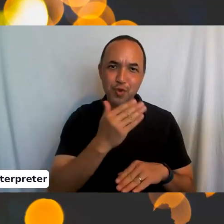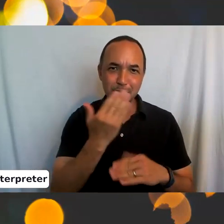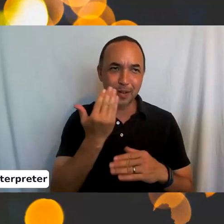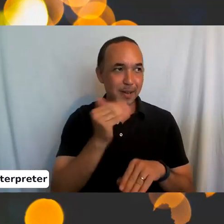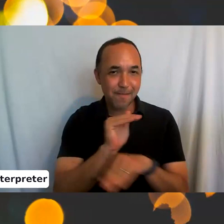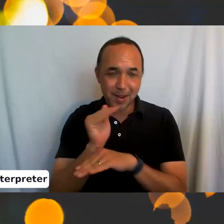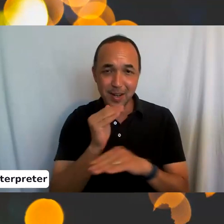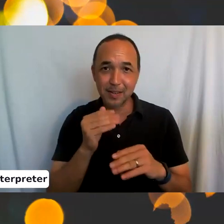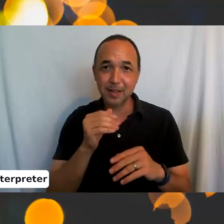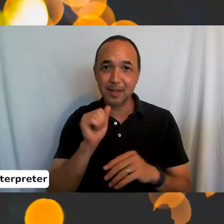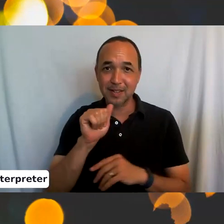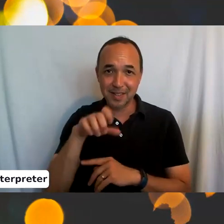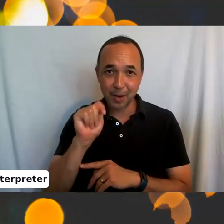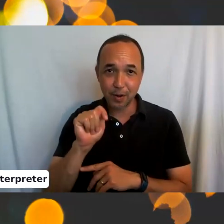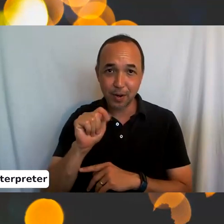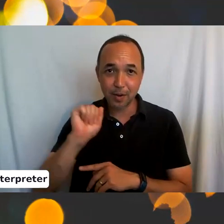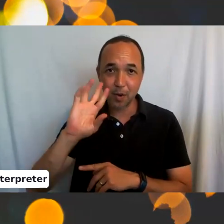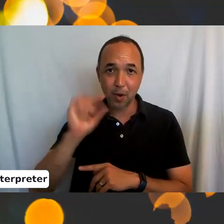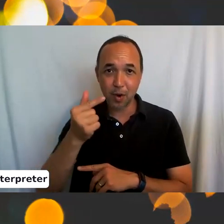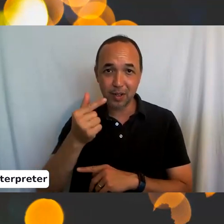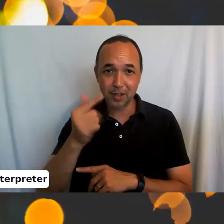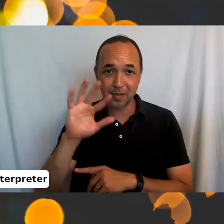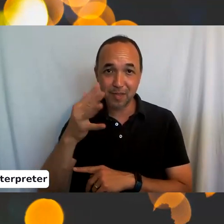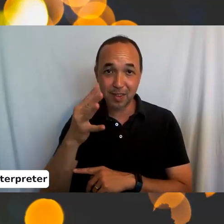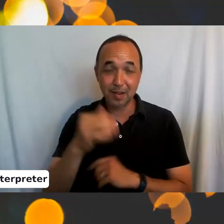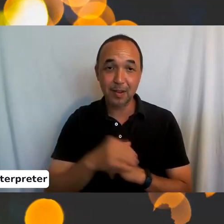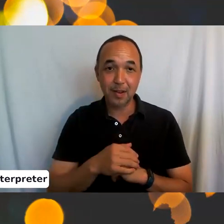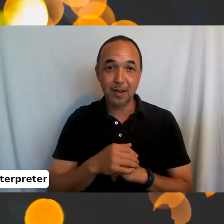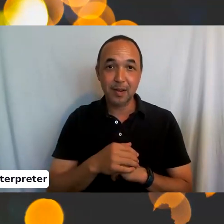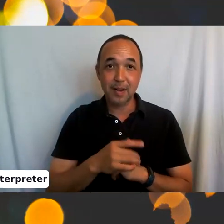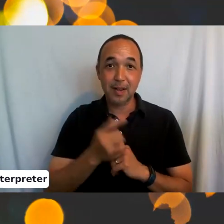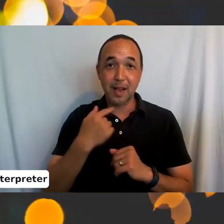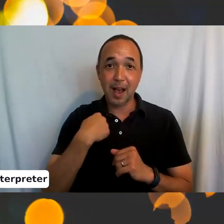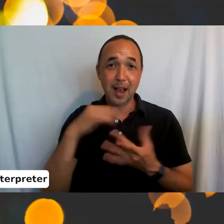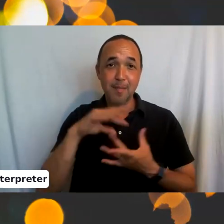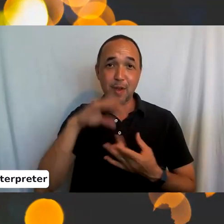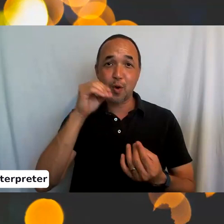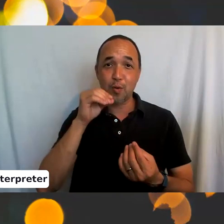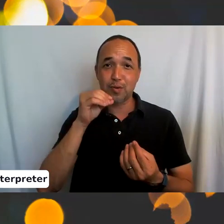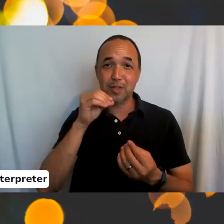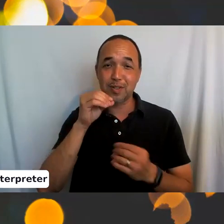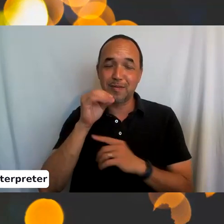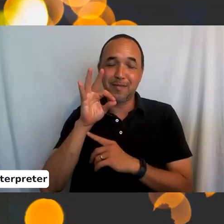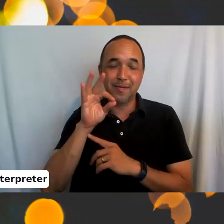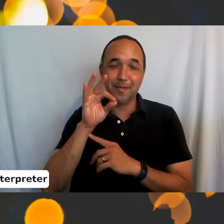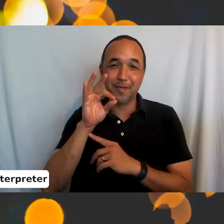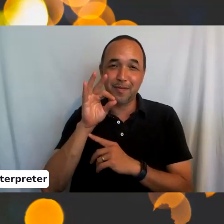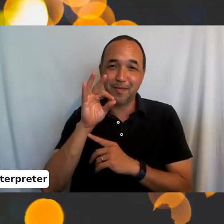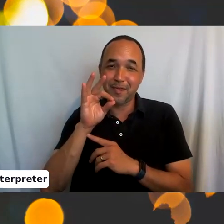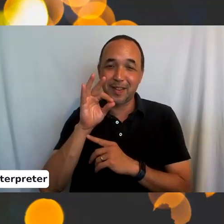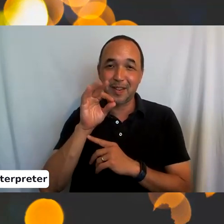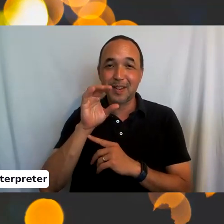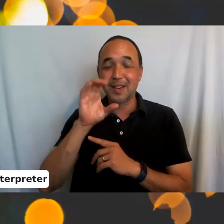I am I'm the ghost of overpaid corporate CEOs here to welcome you to a very special workshop